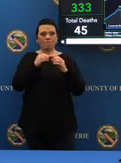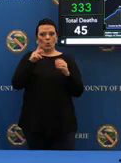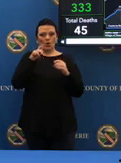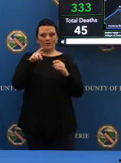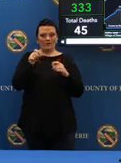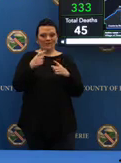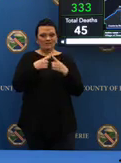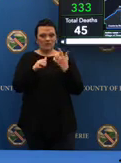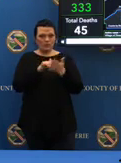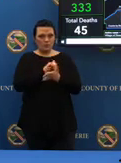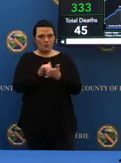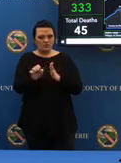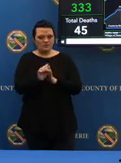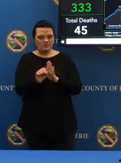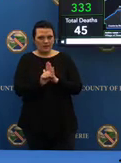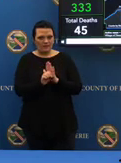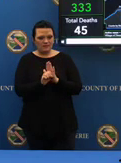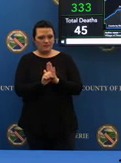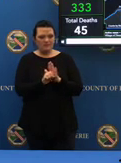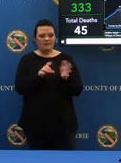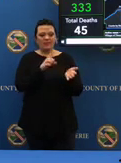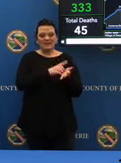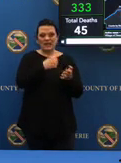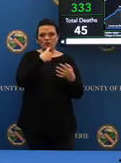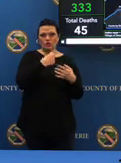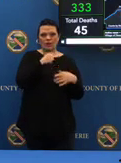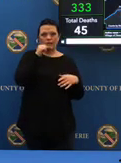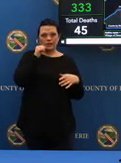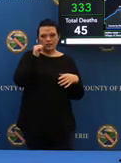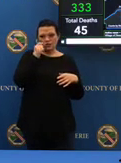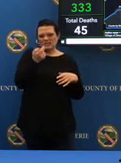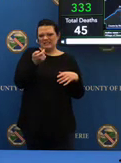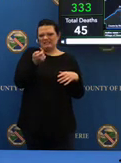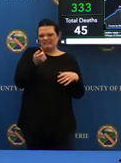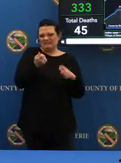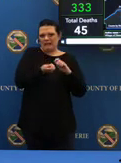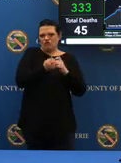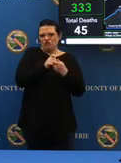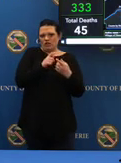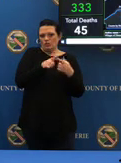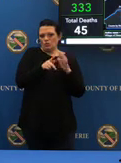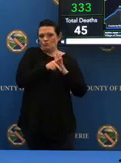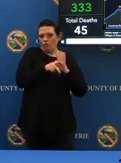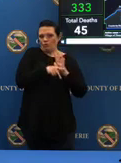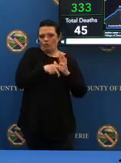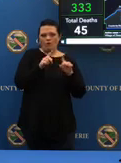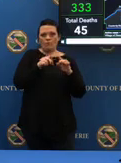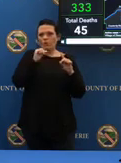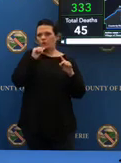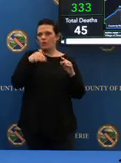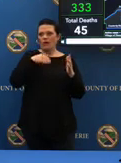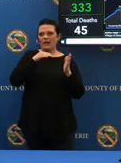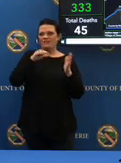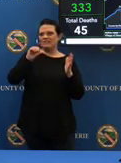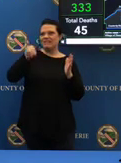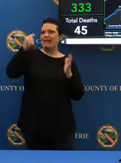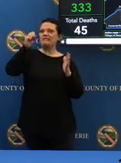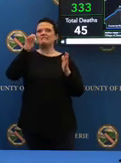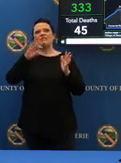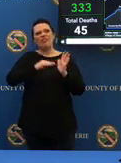York State, and as the doctor noted yesterday, there were slight changes to the protocol, but we don't have tens of thousands of testing